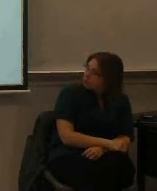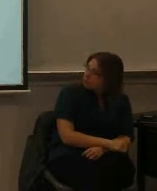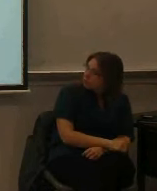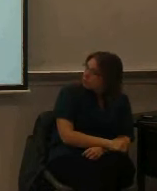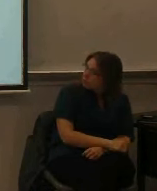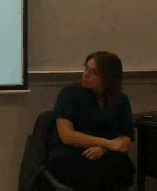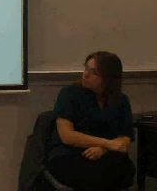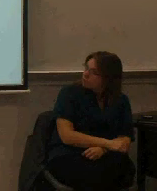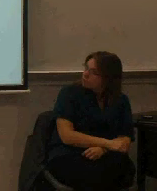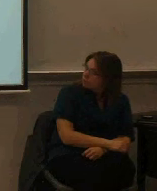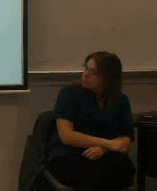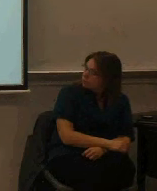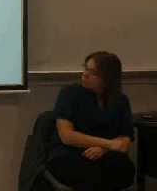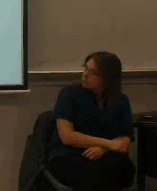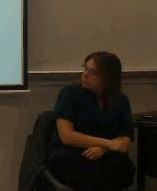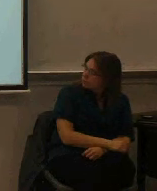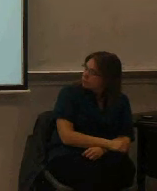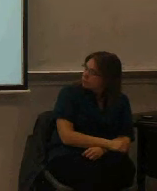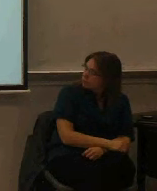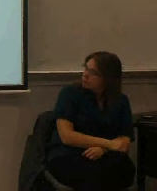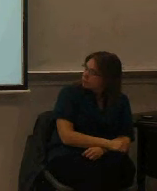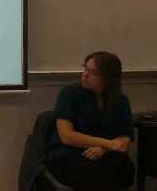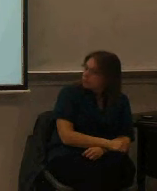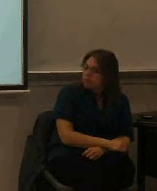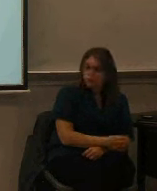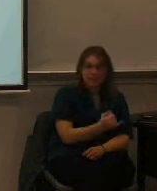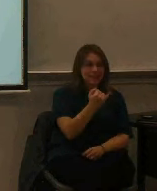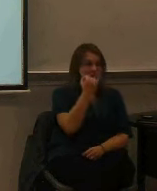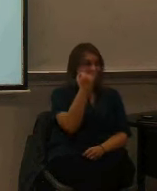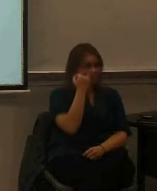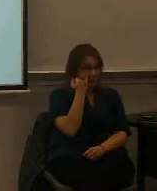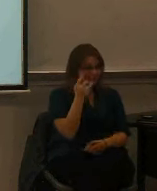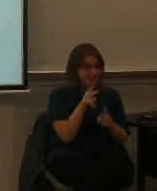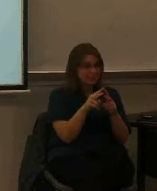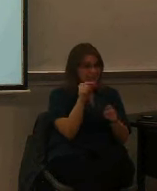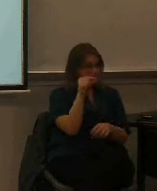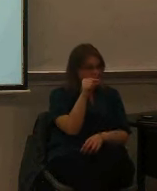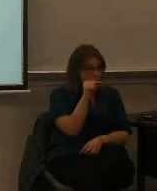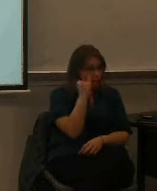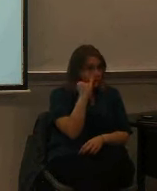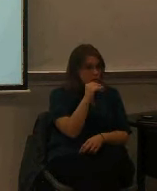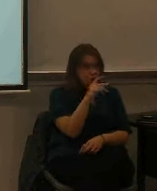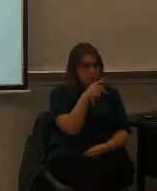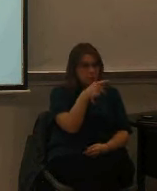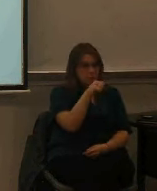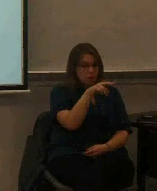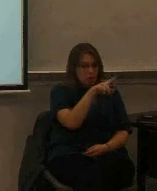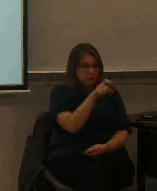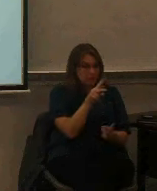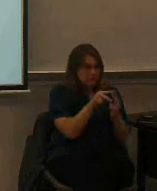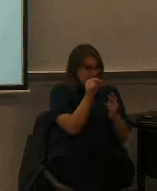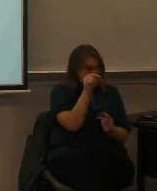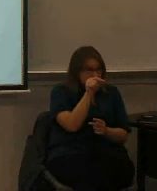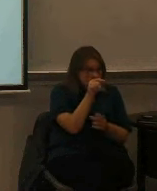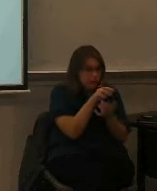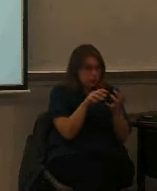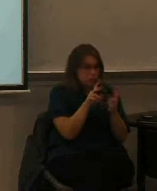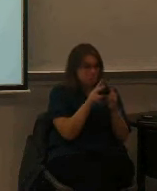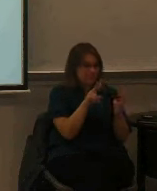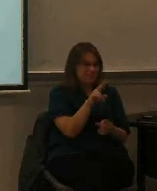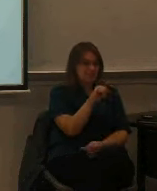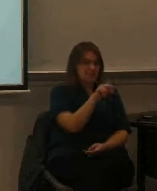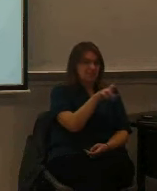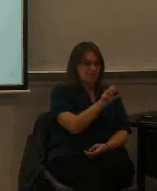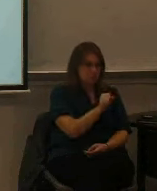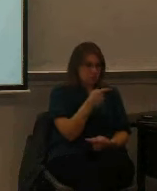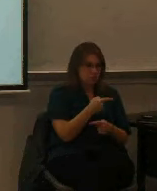So if it is very small, if a particle is very small, the solution is very